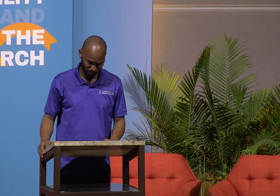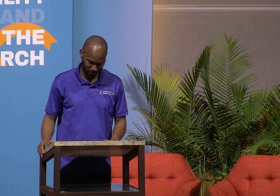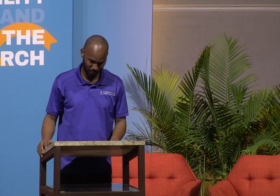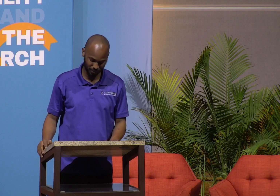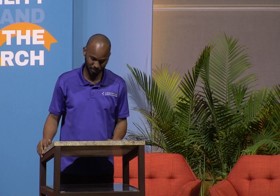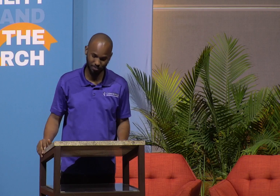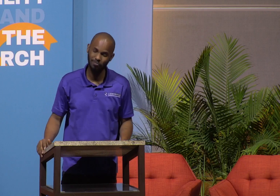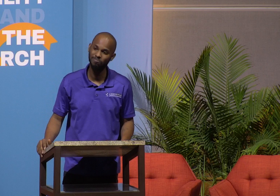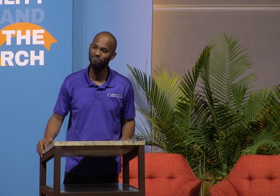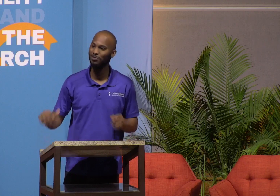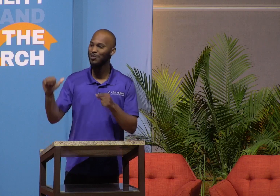church.